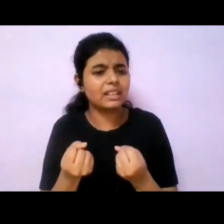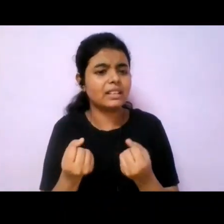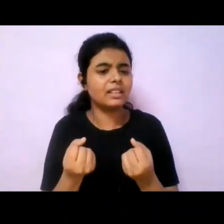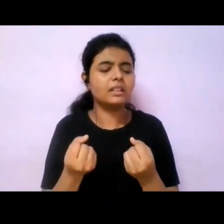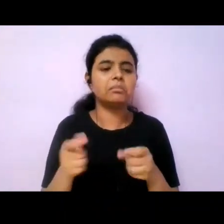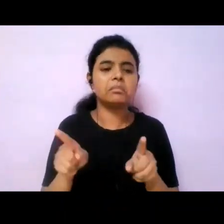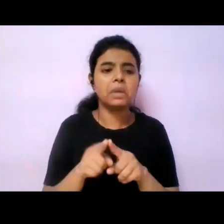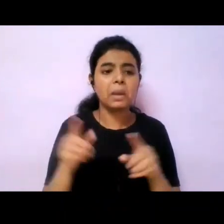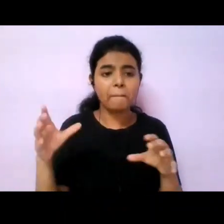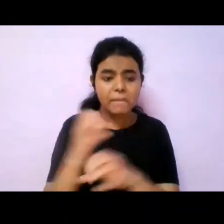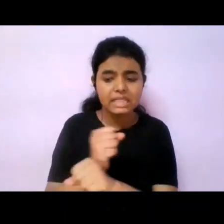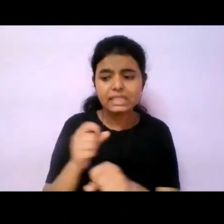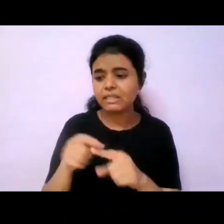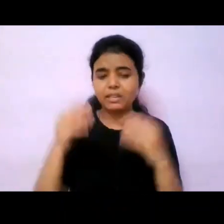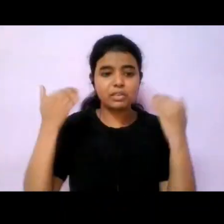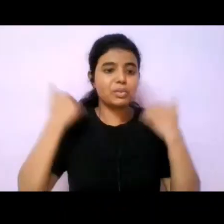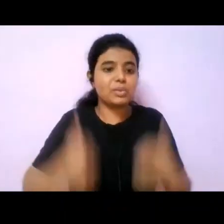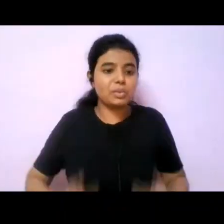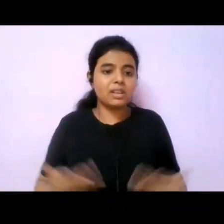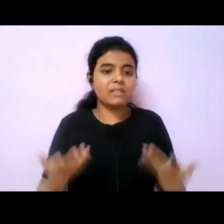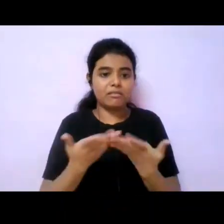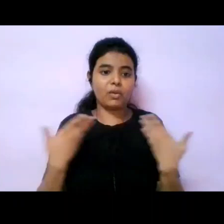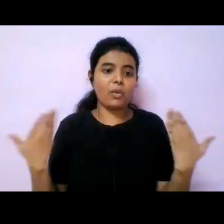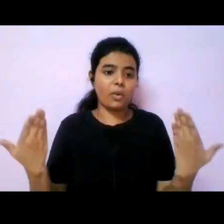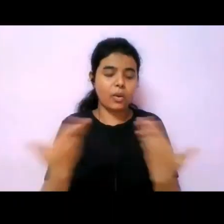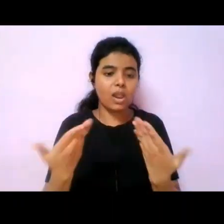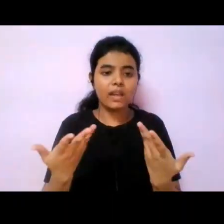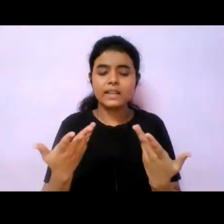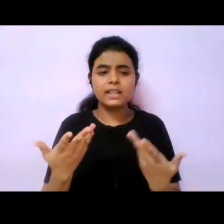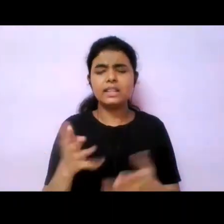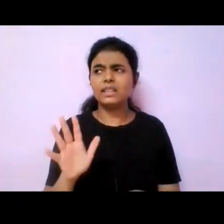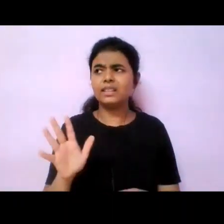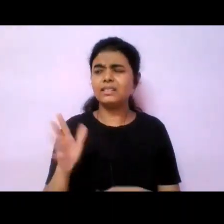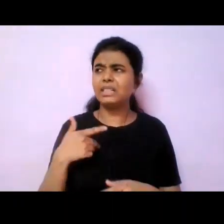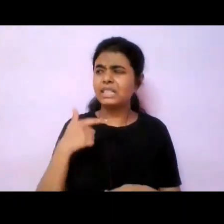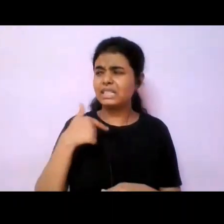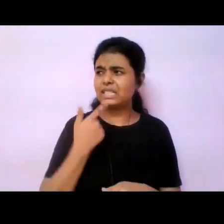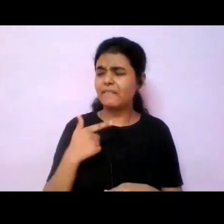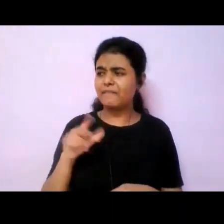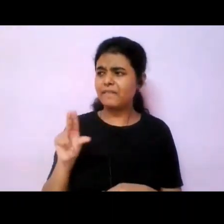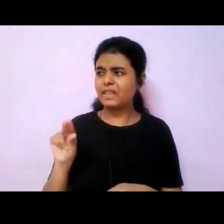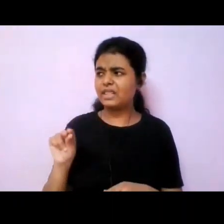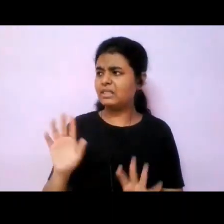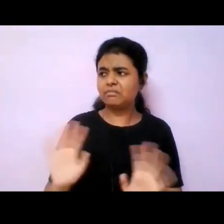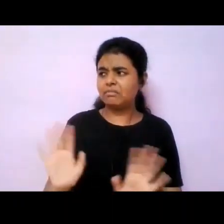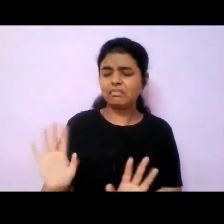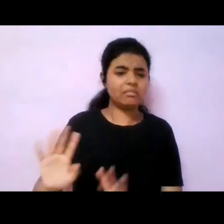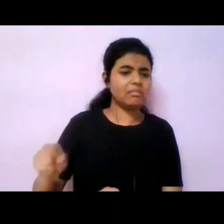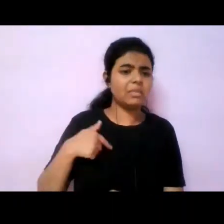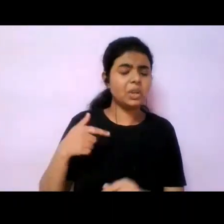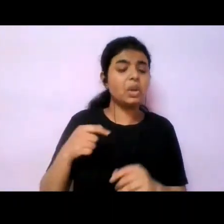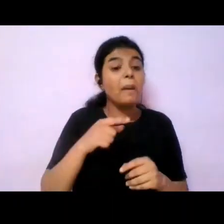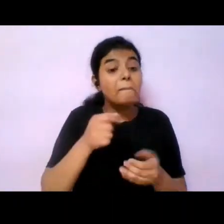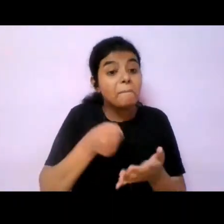of our fellow human beings are denied the most basic of human